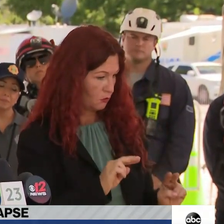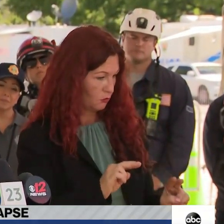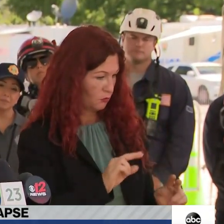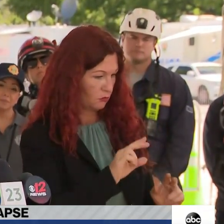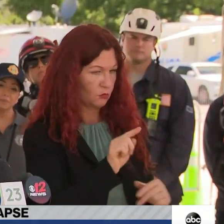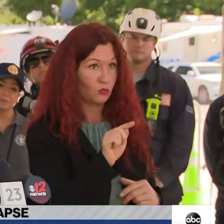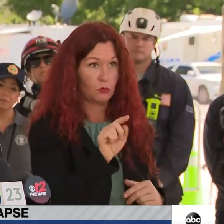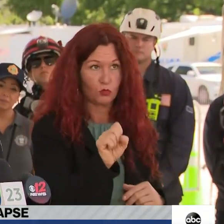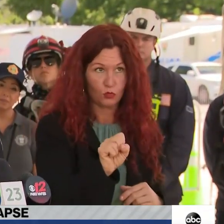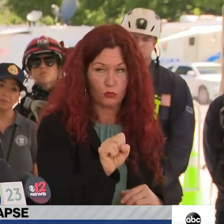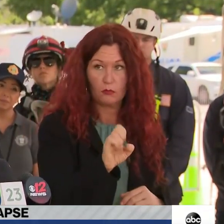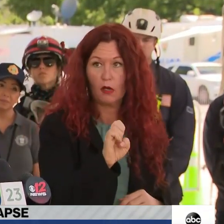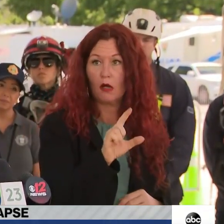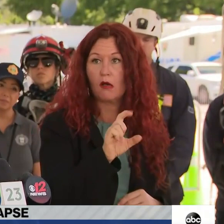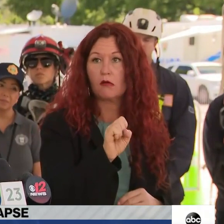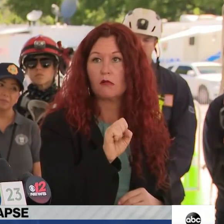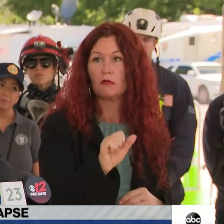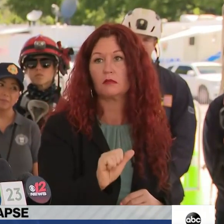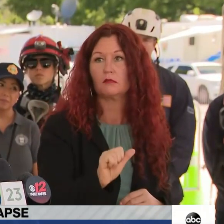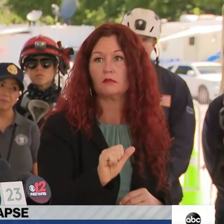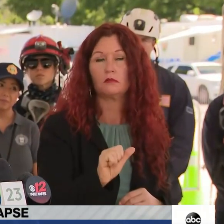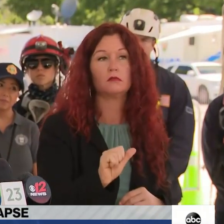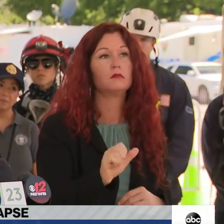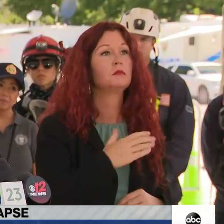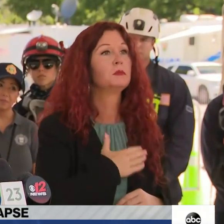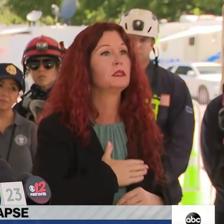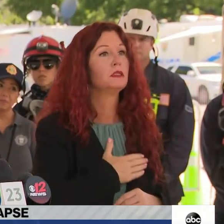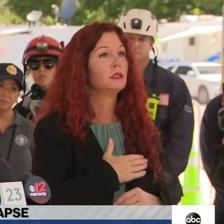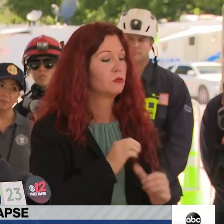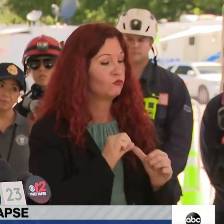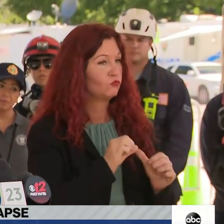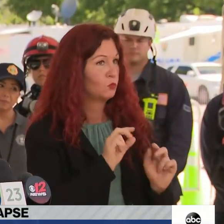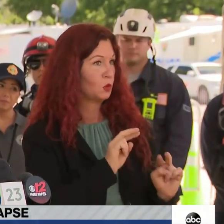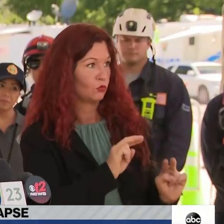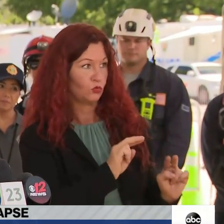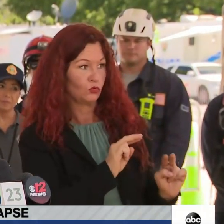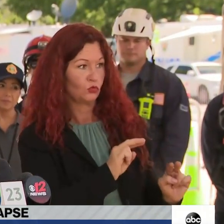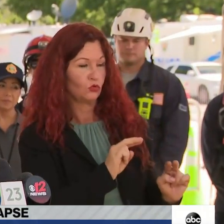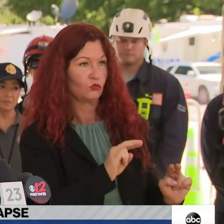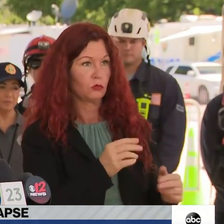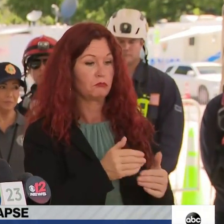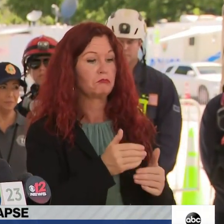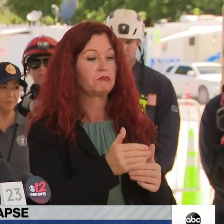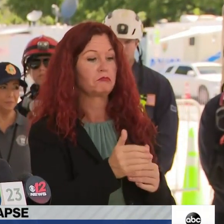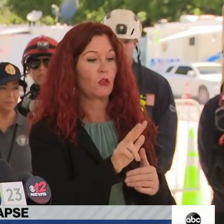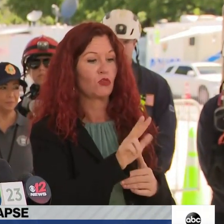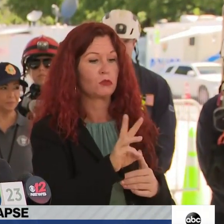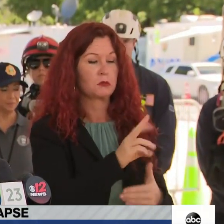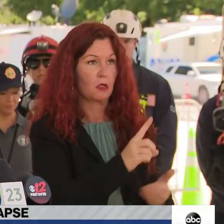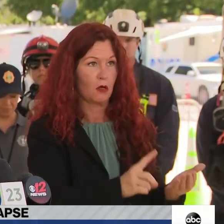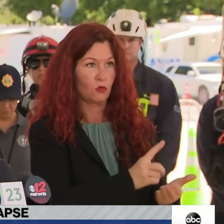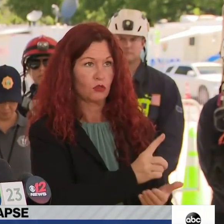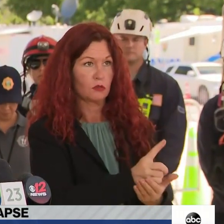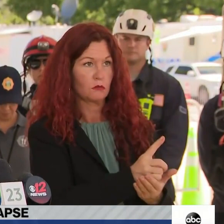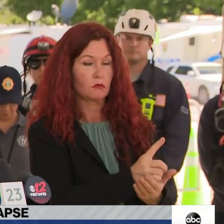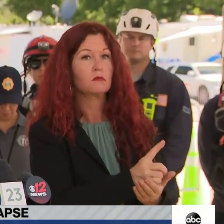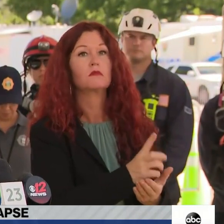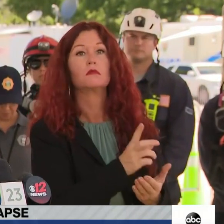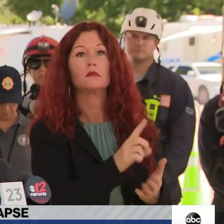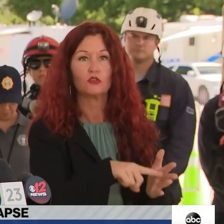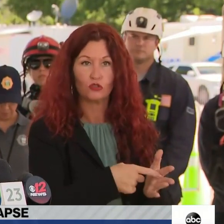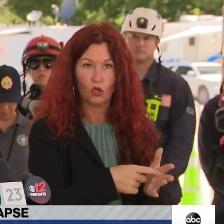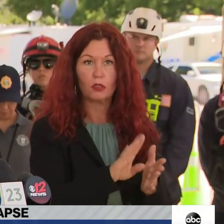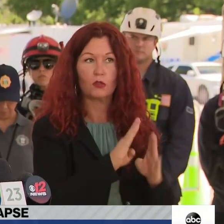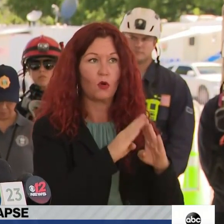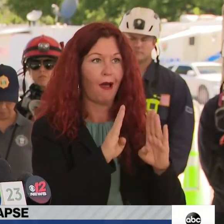Elsa. Please continue to monitor the storm over the next 36 hours and begin doing what you need to secure your